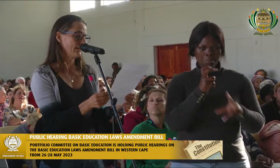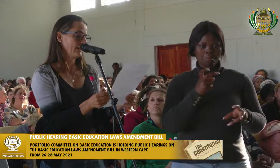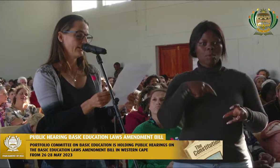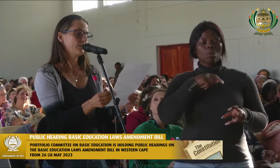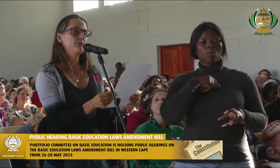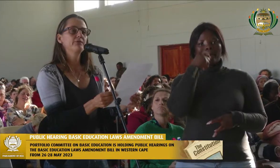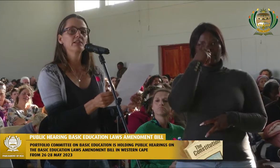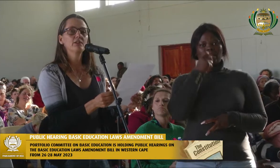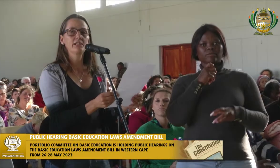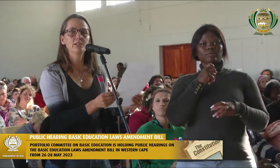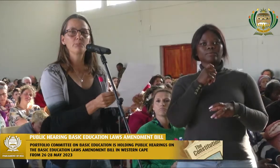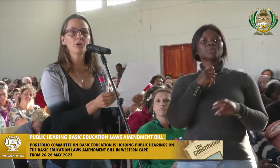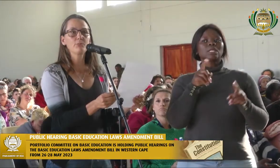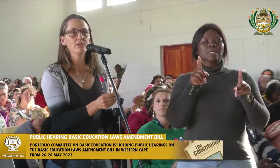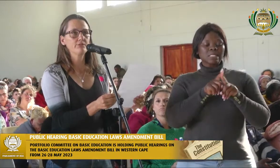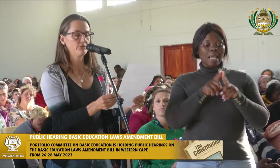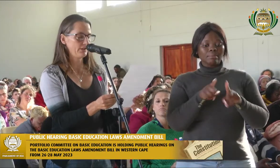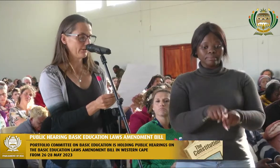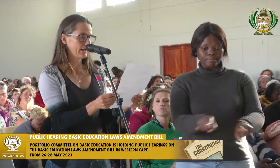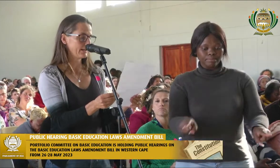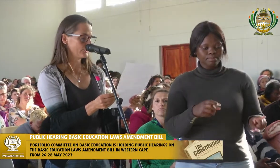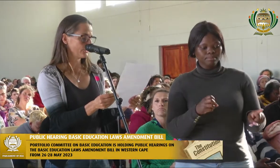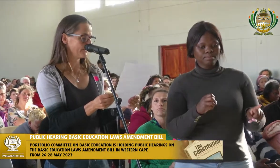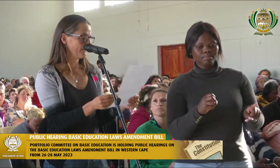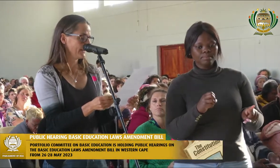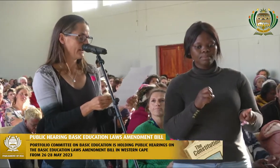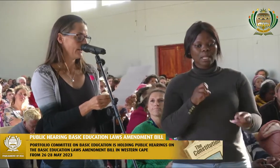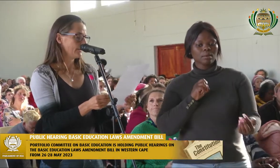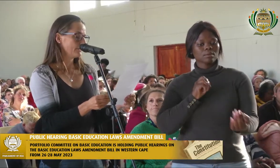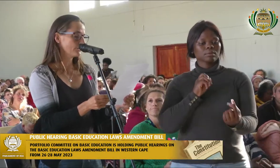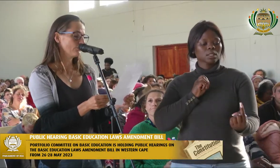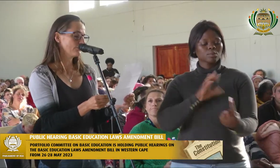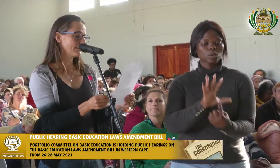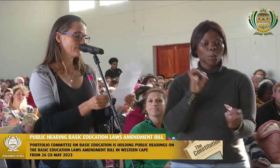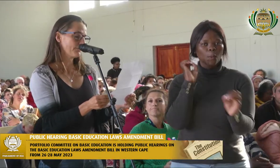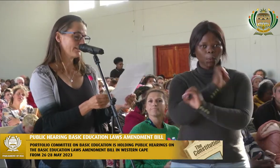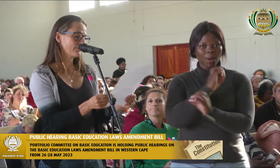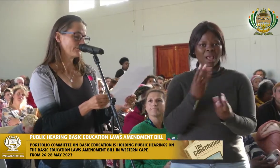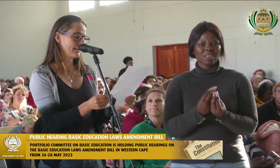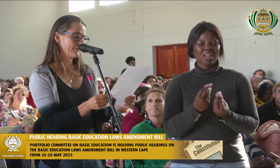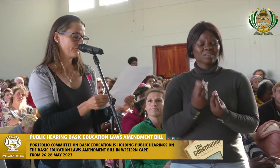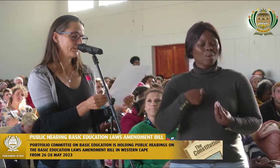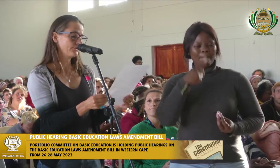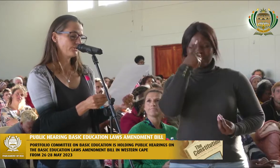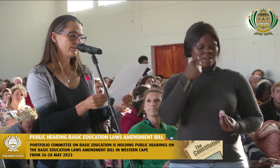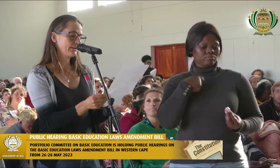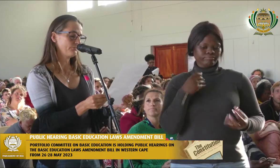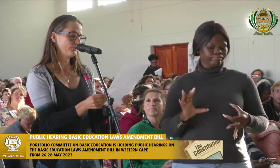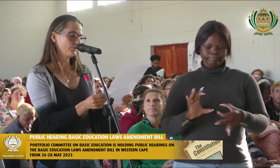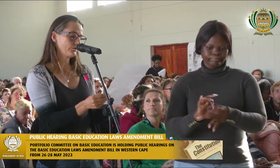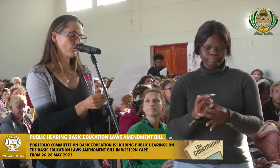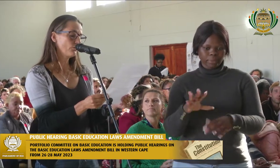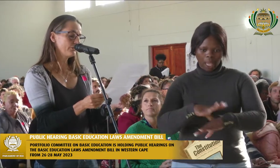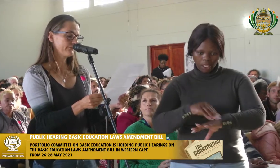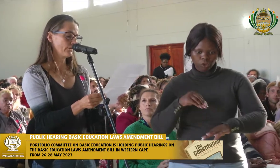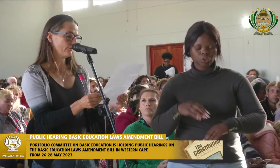things that we feel are inappropriate for their age. This clause isn't based on enough research and input or